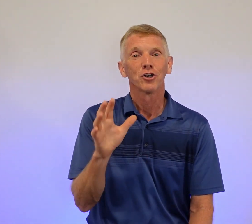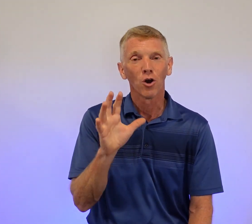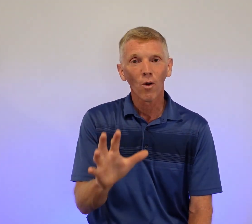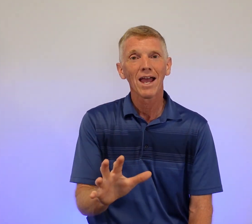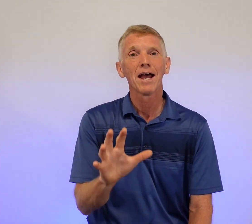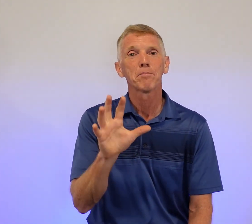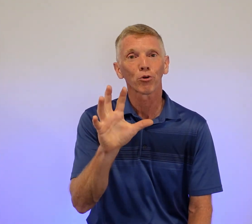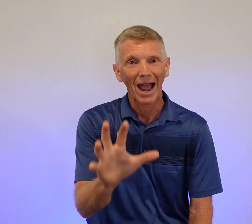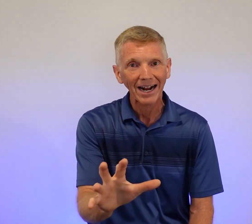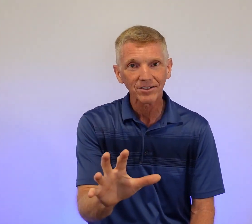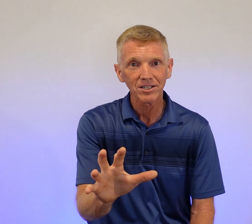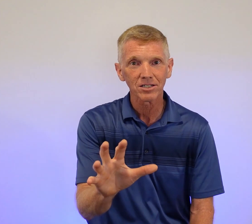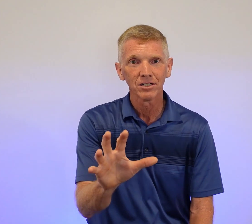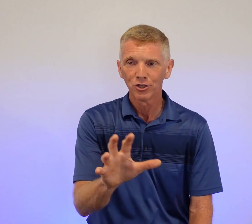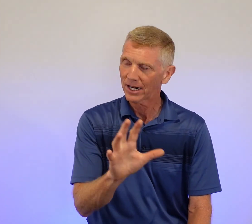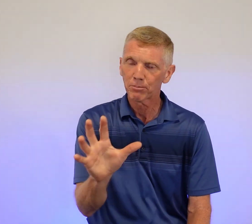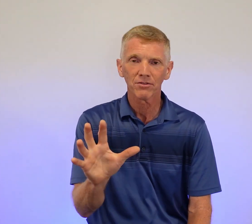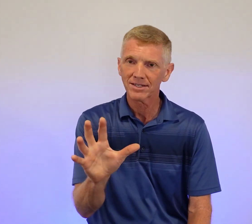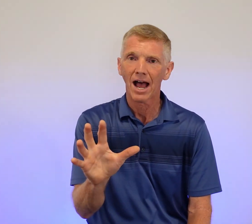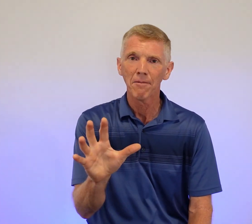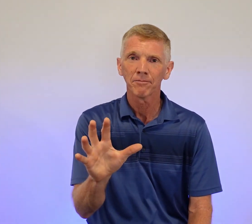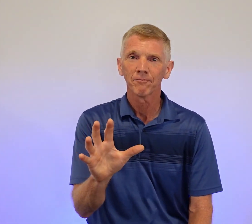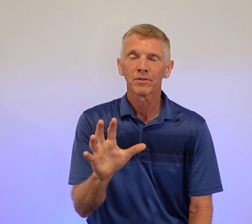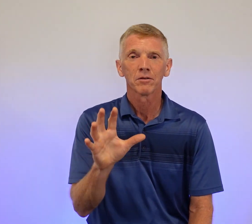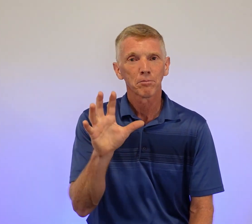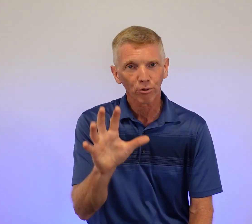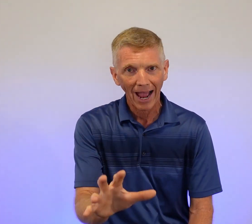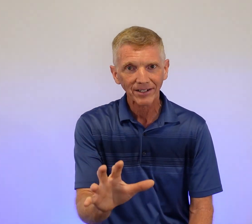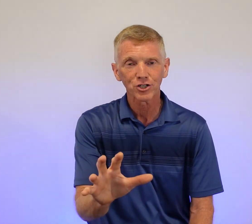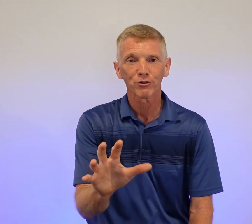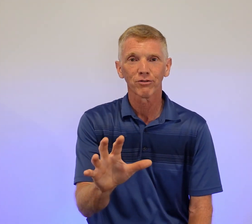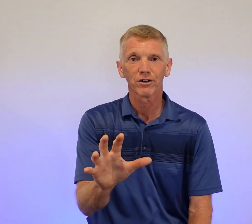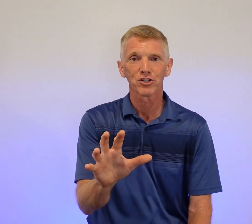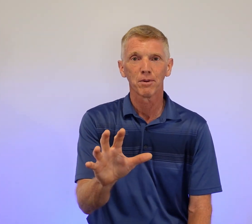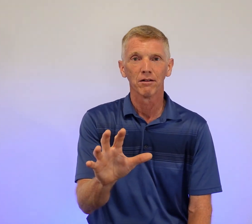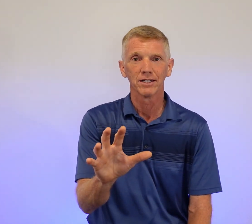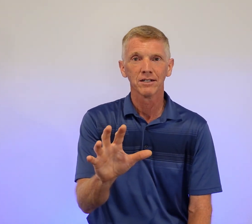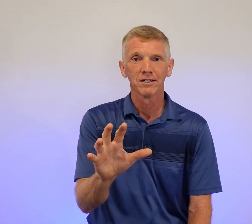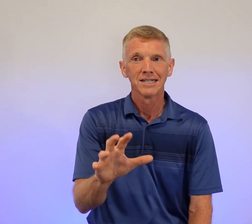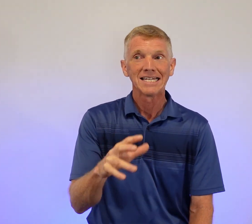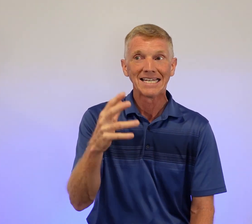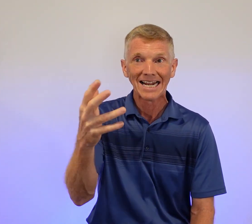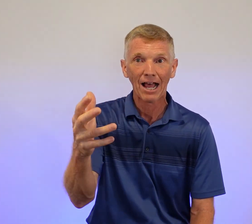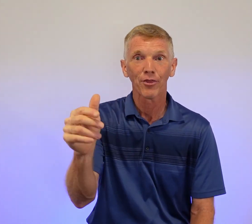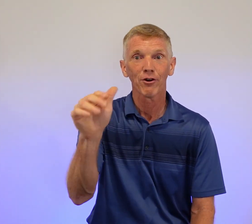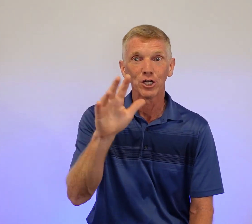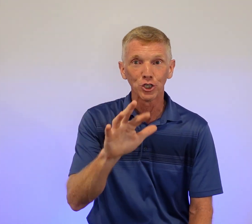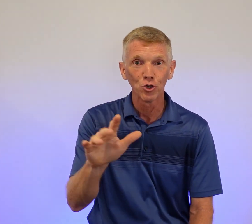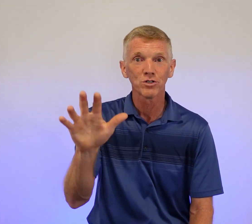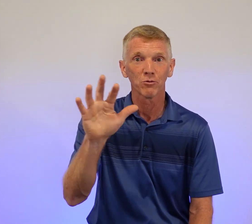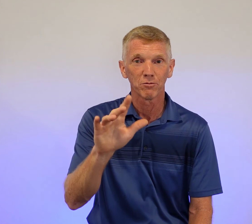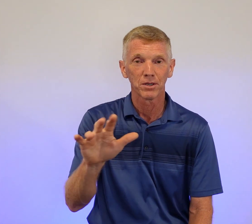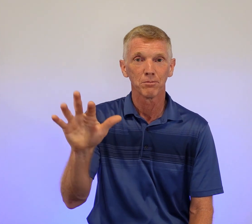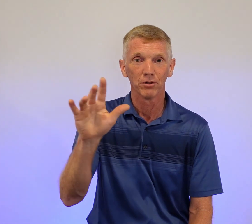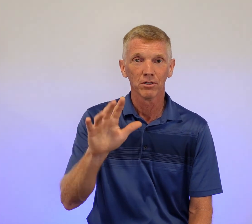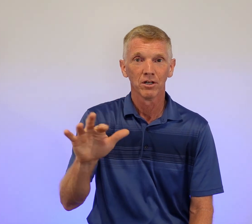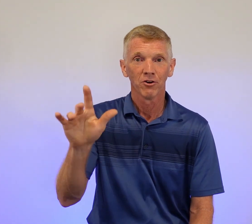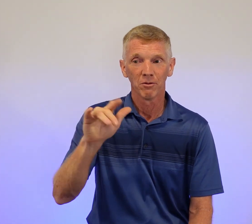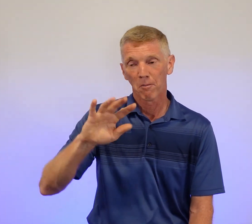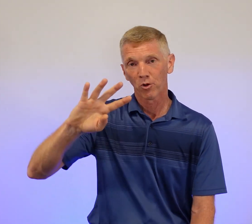Go ahead, practice. You got to put in the time. Practice your finger spelling. Get out there and use it with people. Remember those